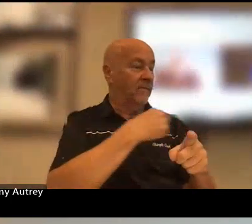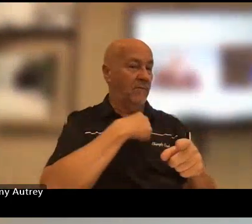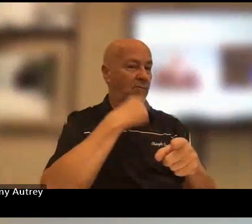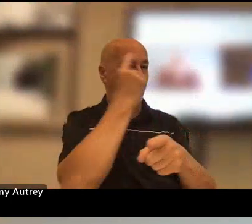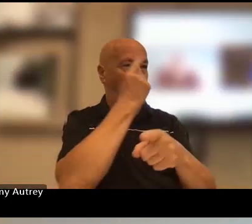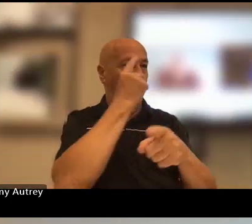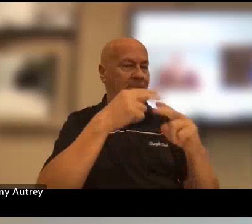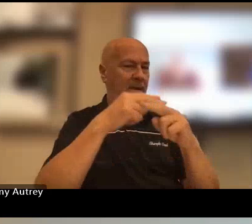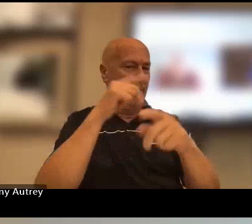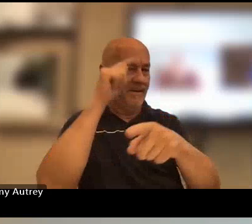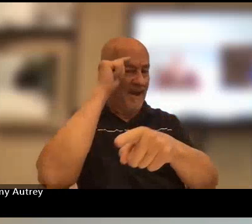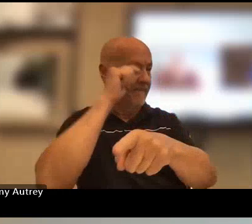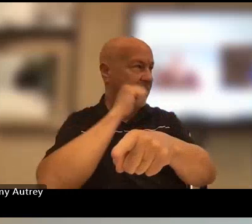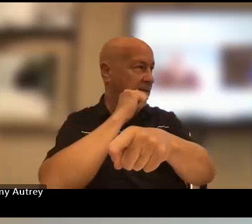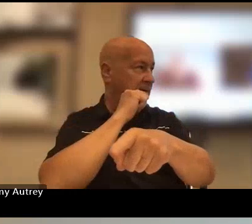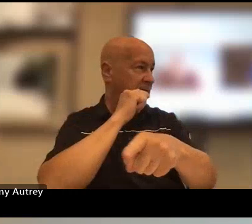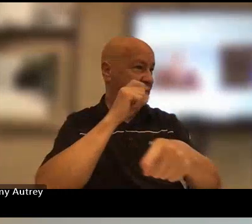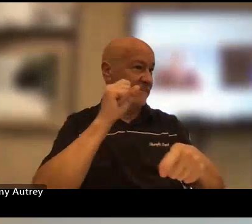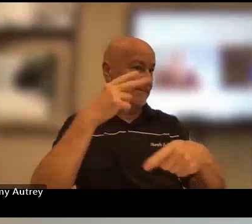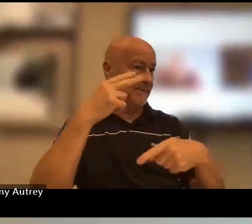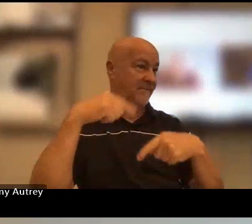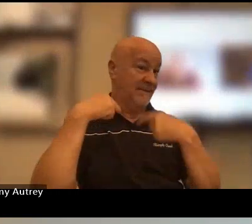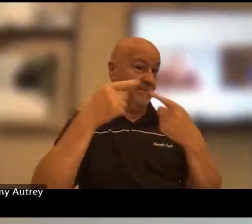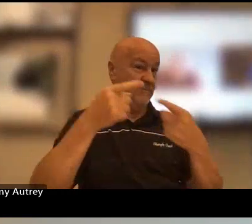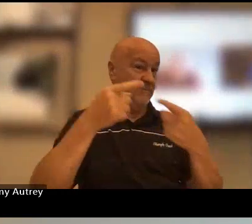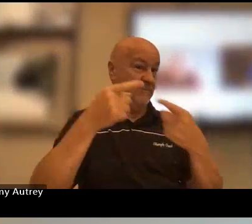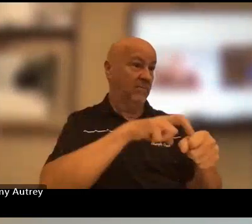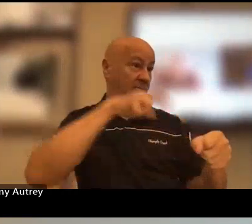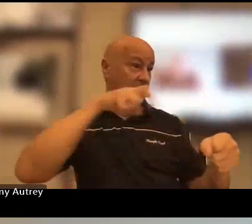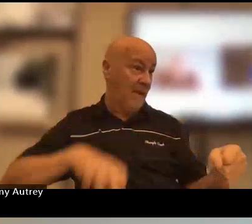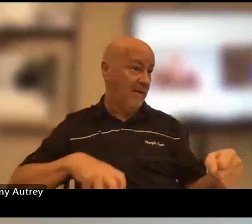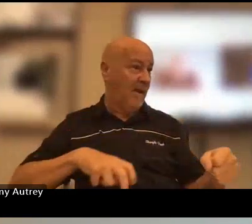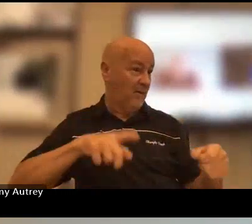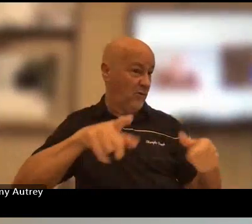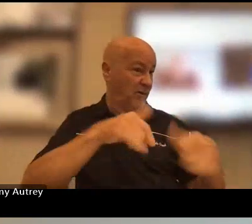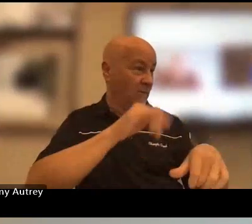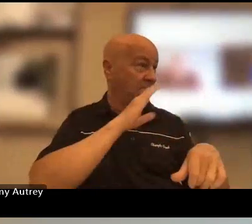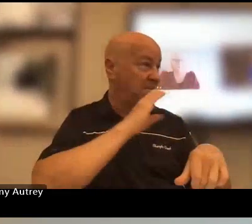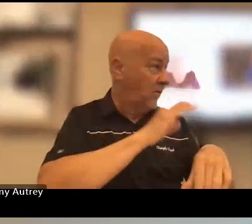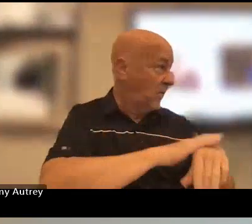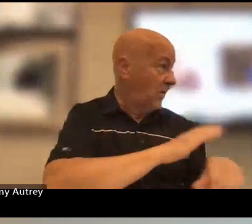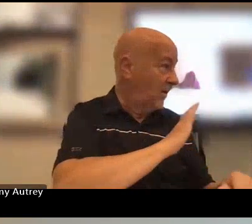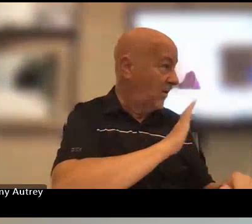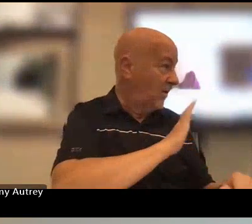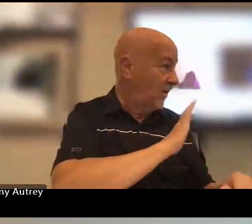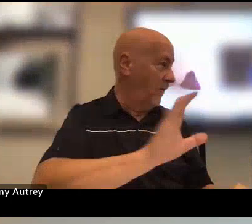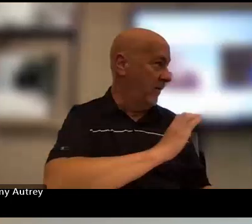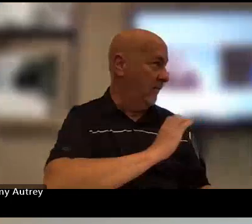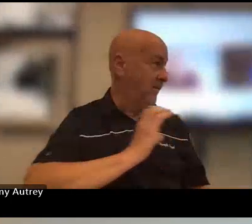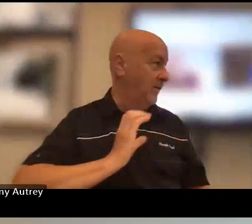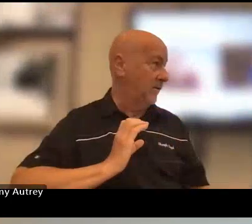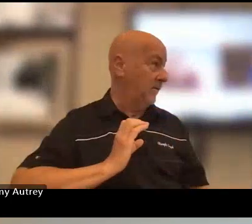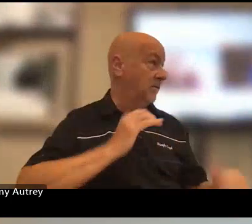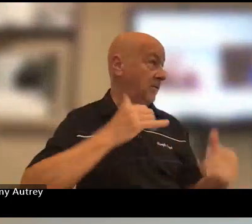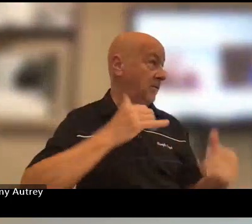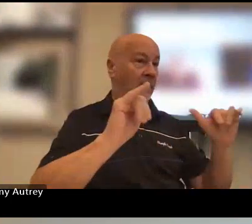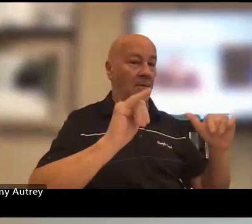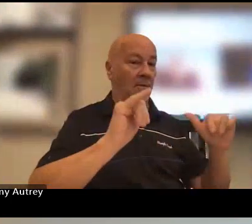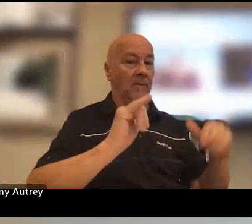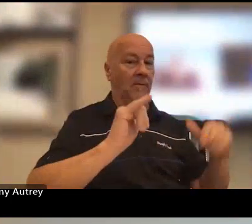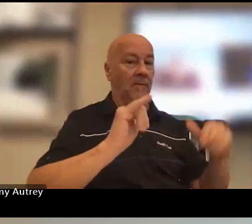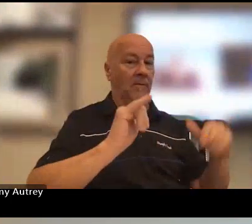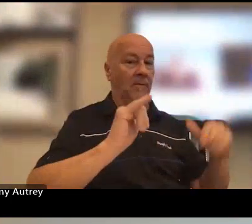to meet as planned, right? So I'm thinking about Tammy, because, Tammy's backed out as being, vice chair,